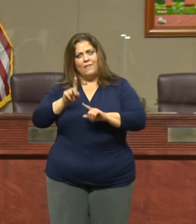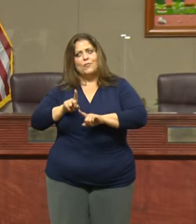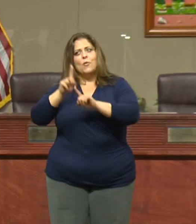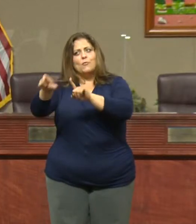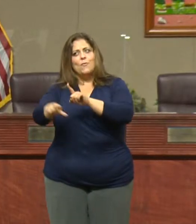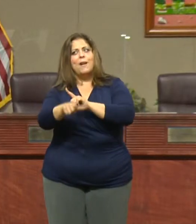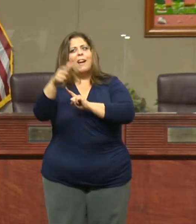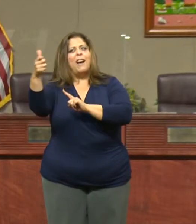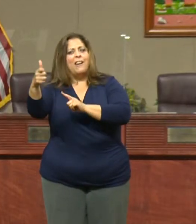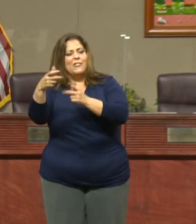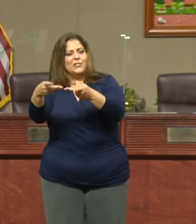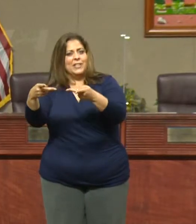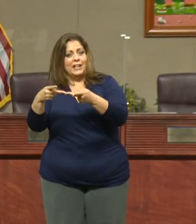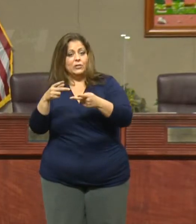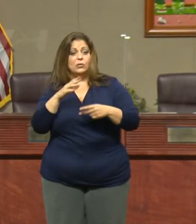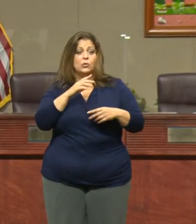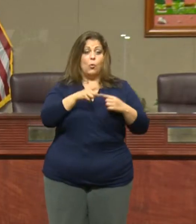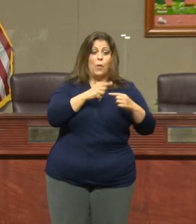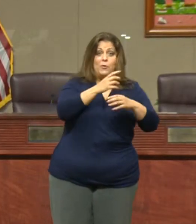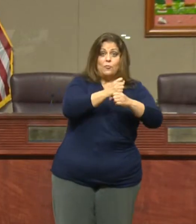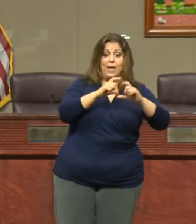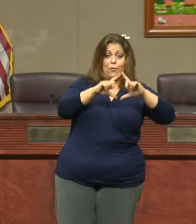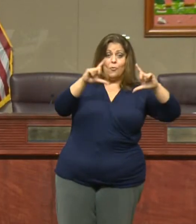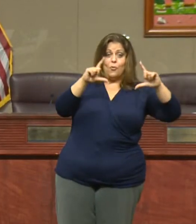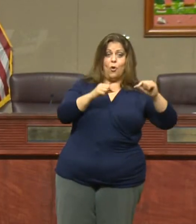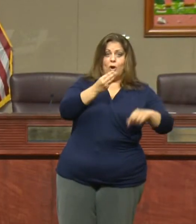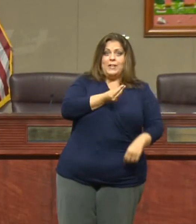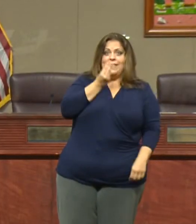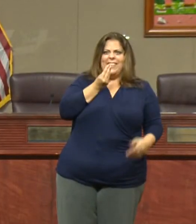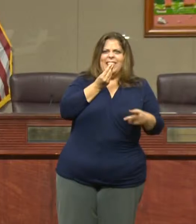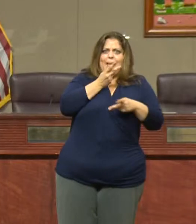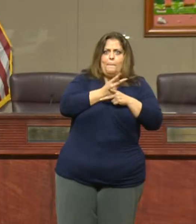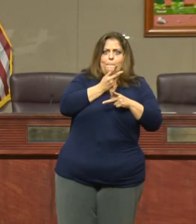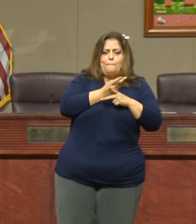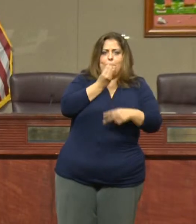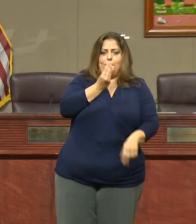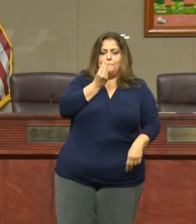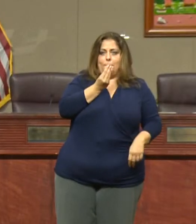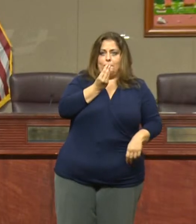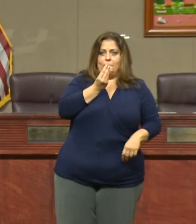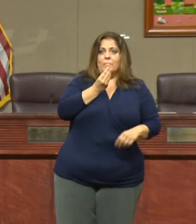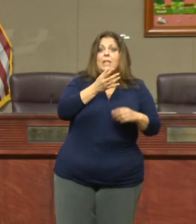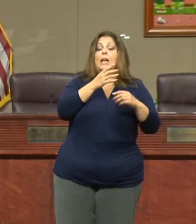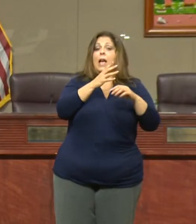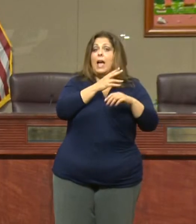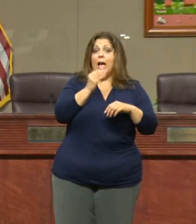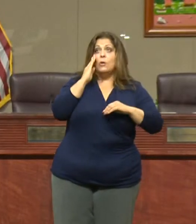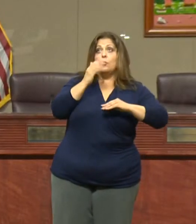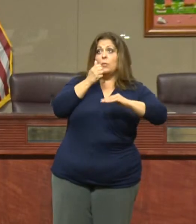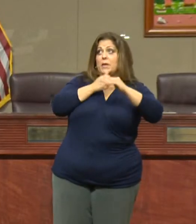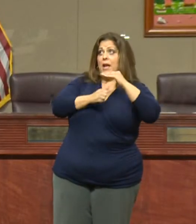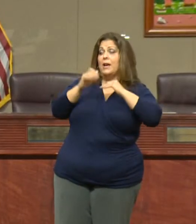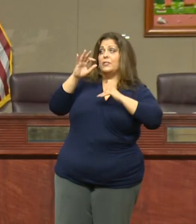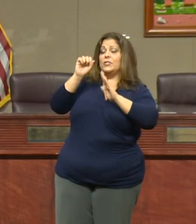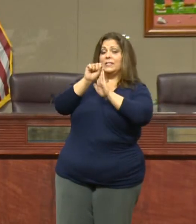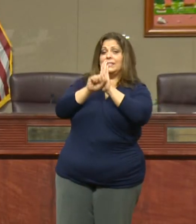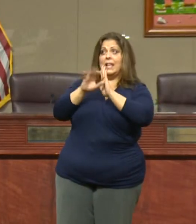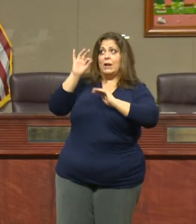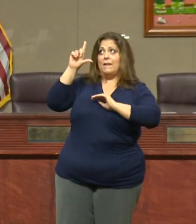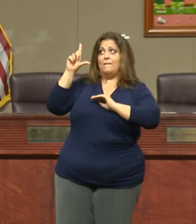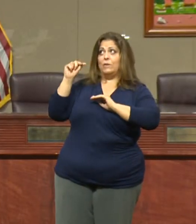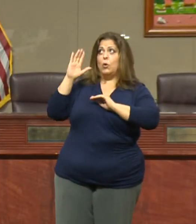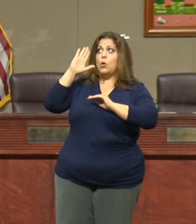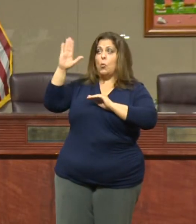open. So keep your card, but remember, all vaccines are in a single record for the state in Florida shots, so any site that you